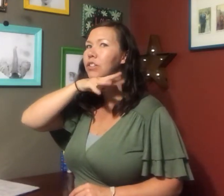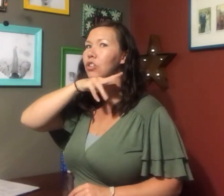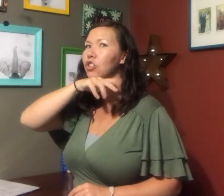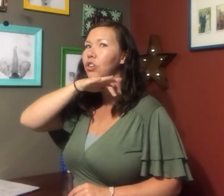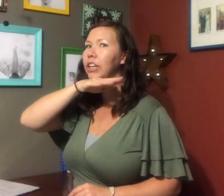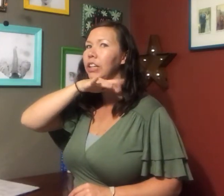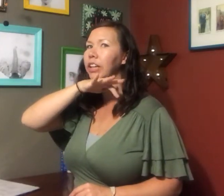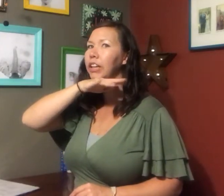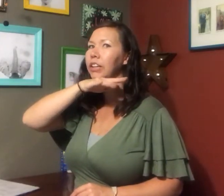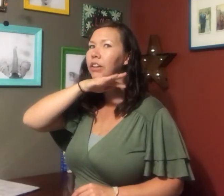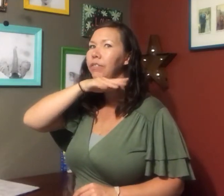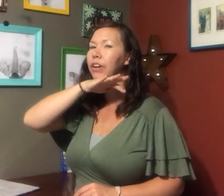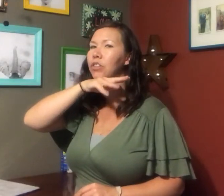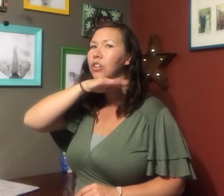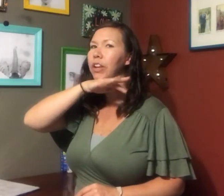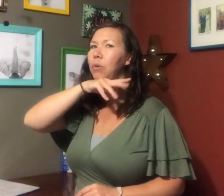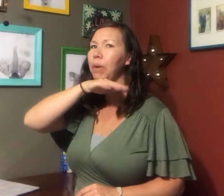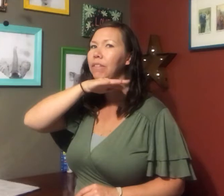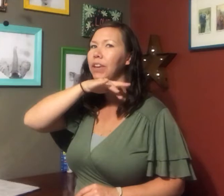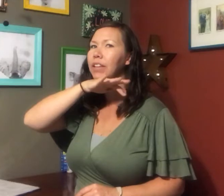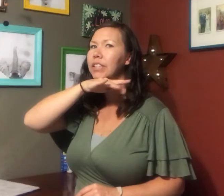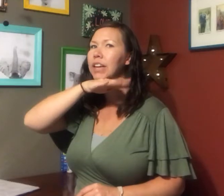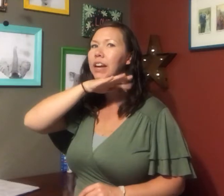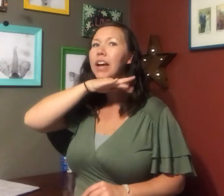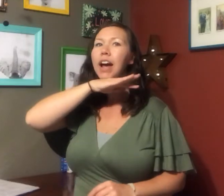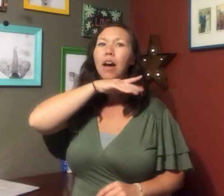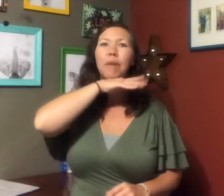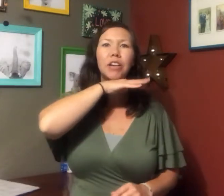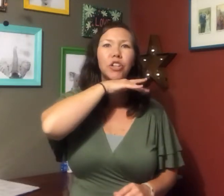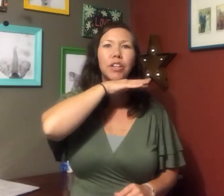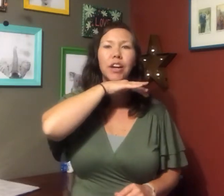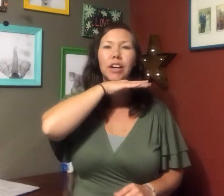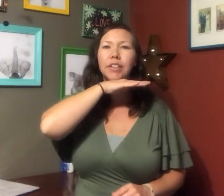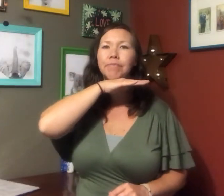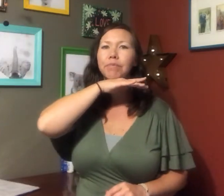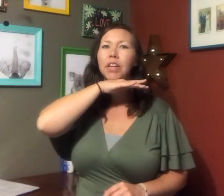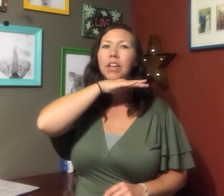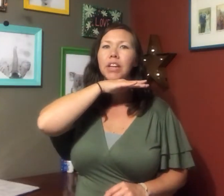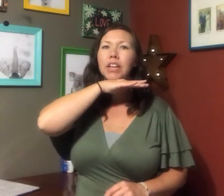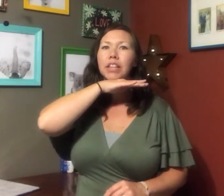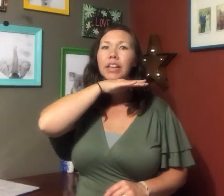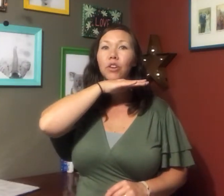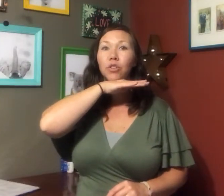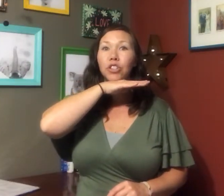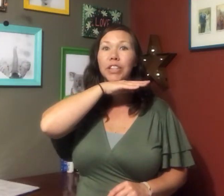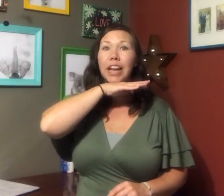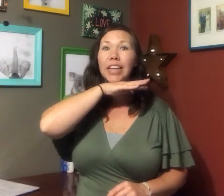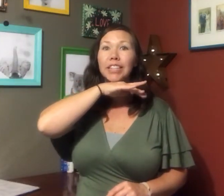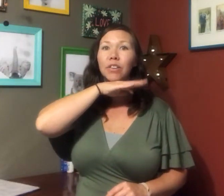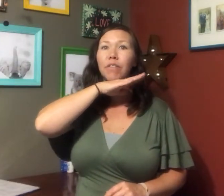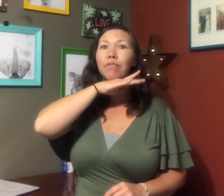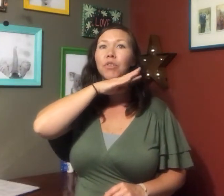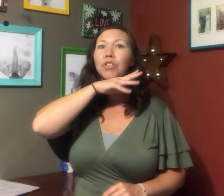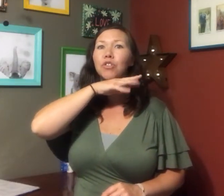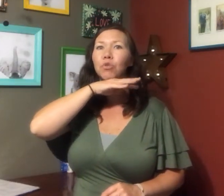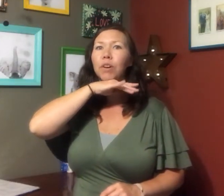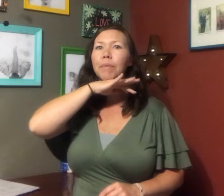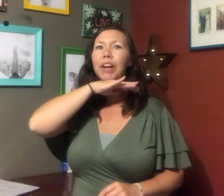are trickling. Your fingers are like waving instead. Imagine that you just ate and you have food just dripping off